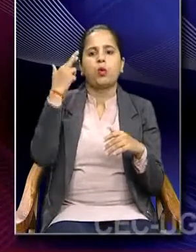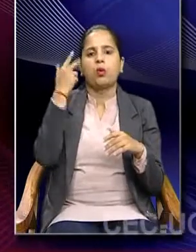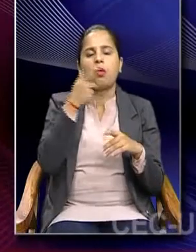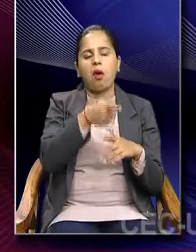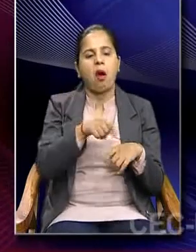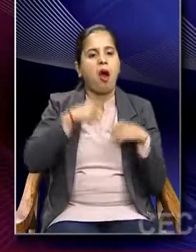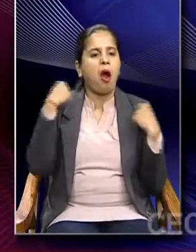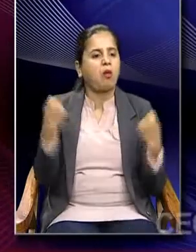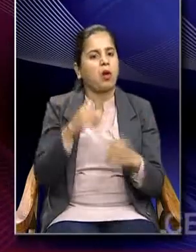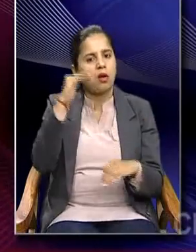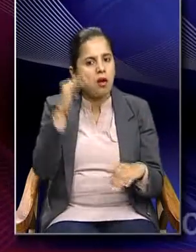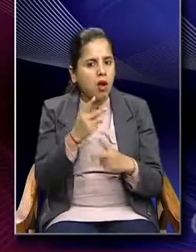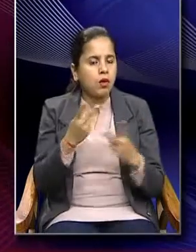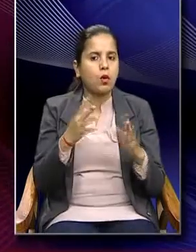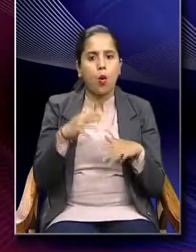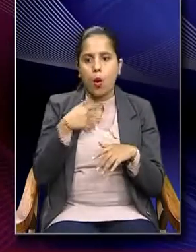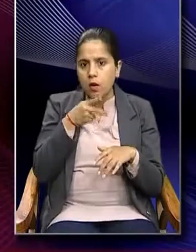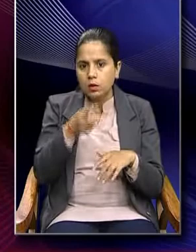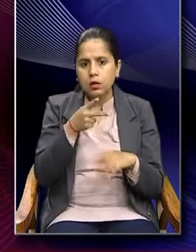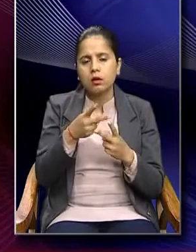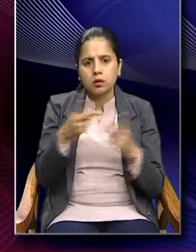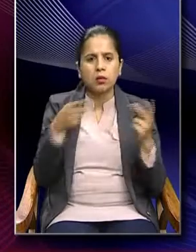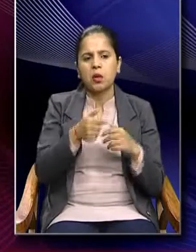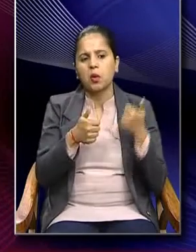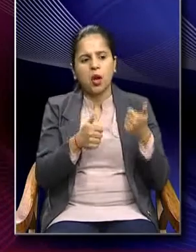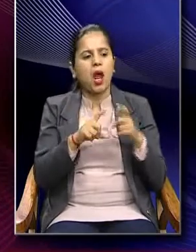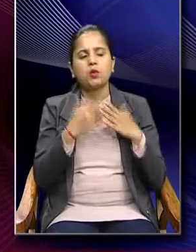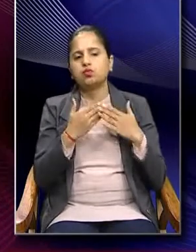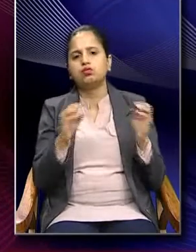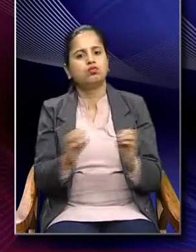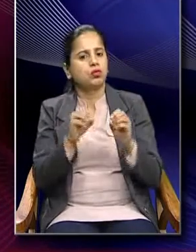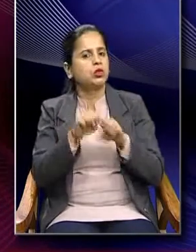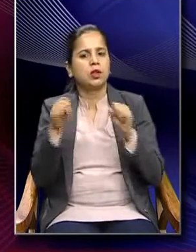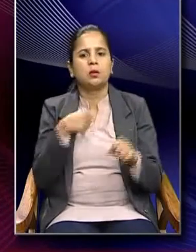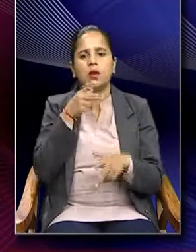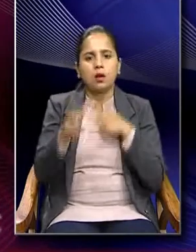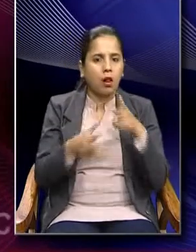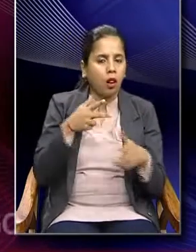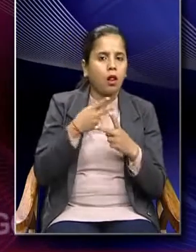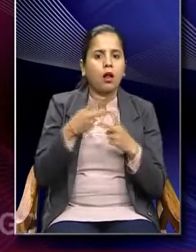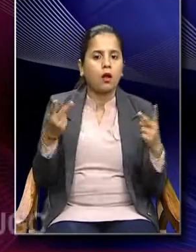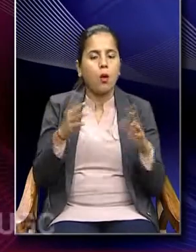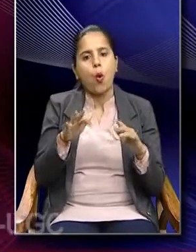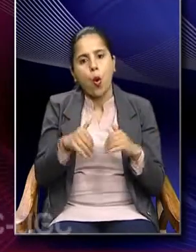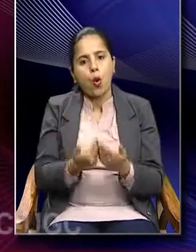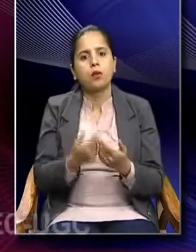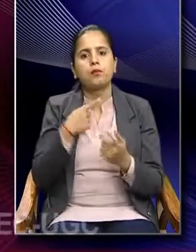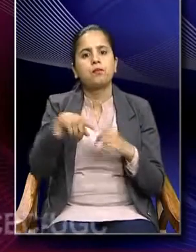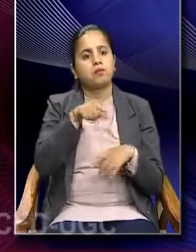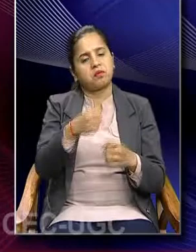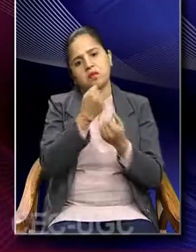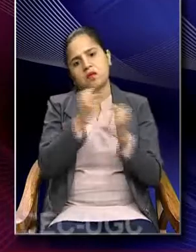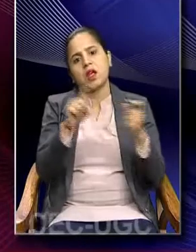hardworking or because they were not having very good education system or because they have liberalized